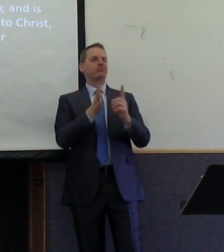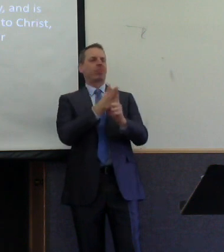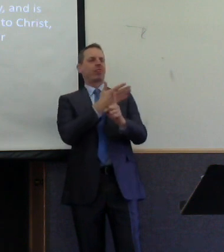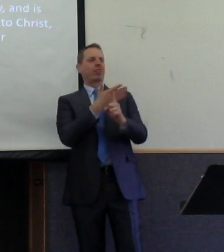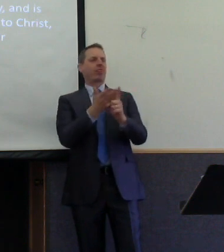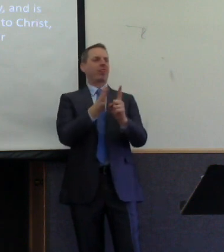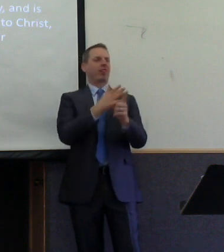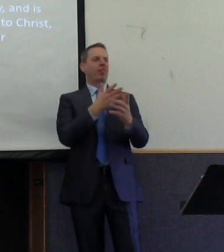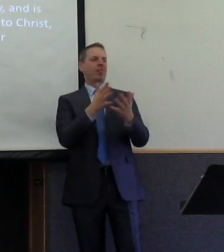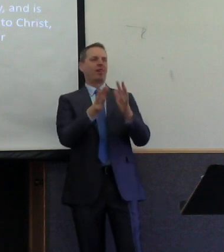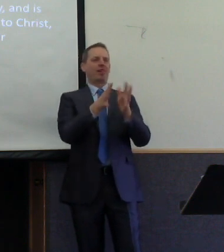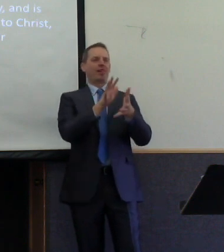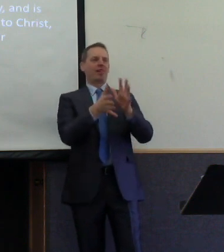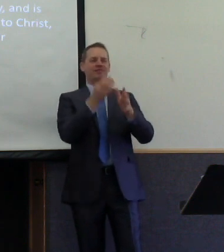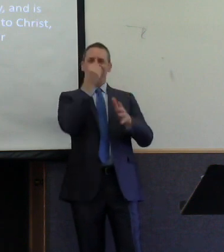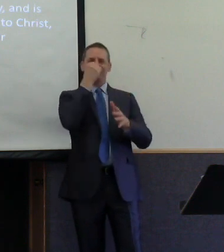Anybody can come in and out.